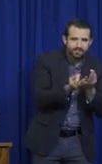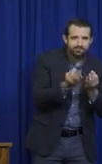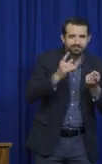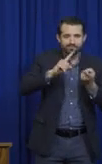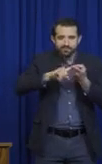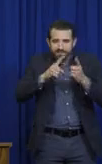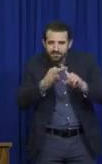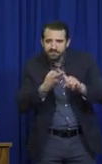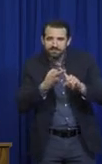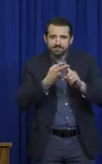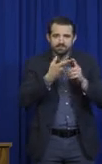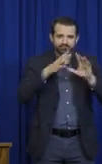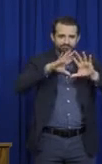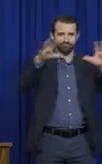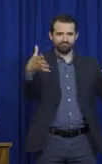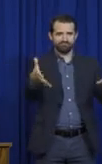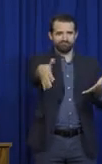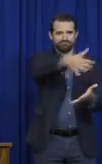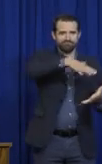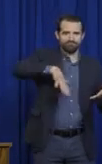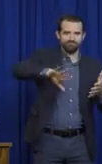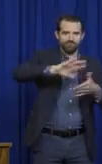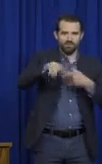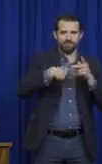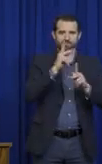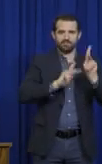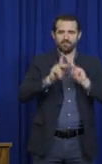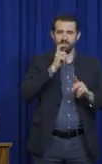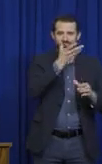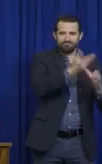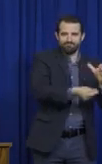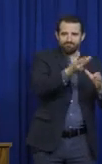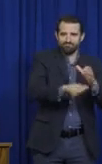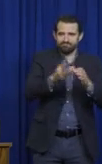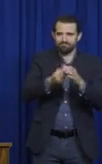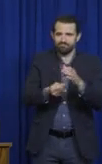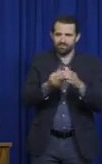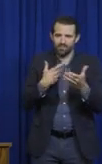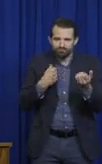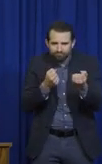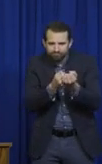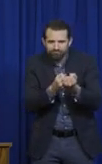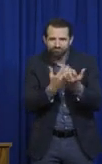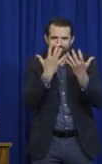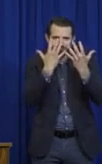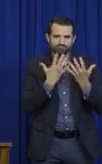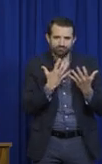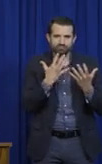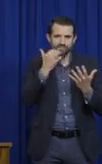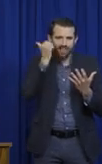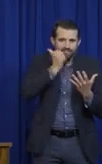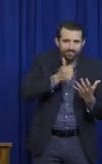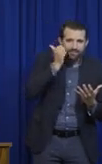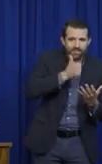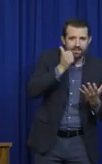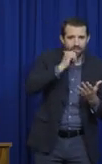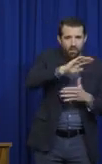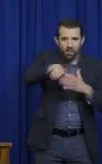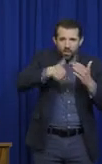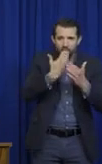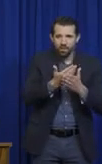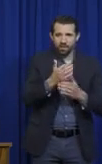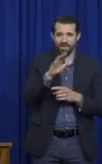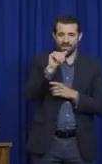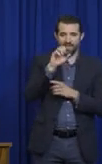Maine residents who have passed away with coronavirus. Every day we go through all the case counts. And